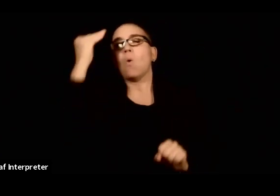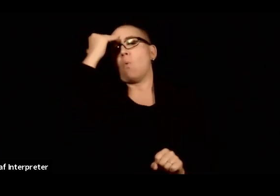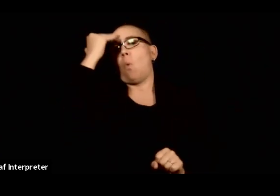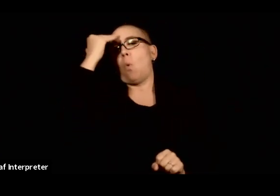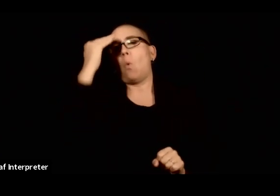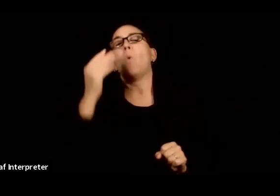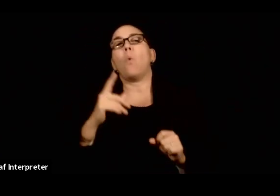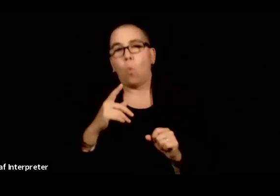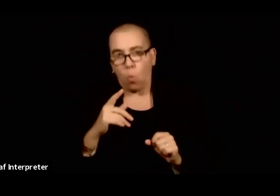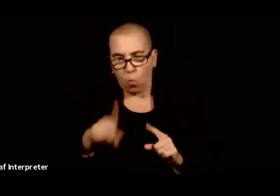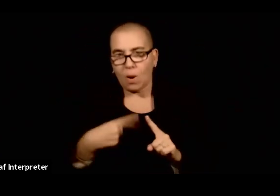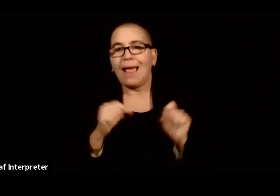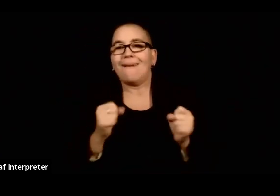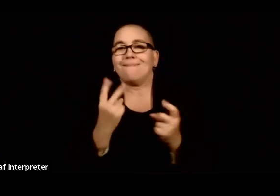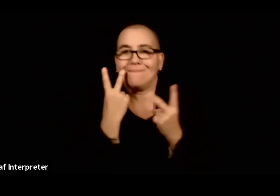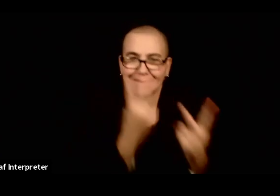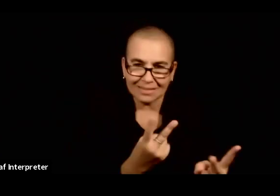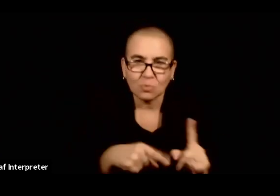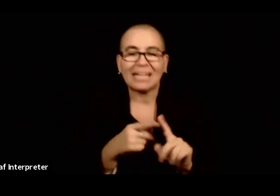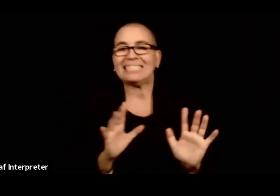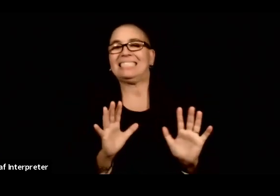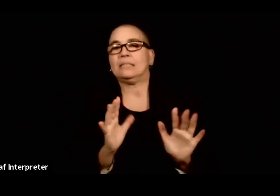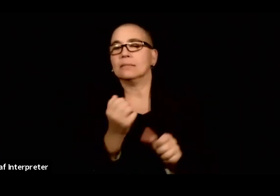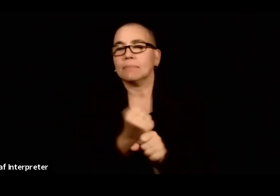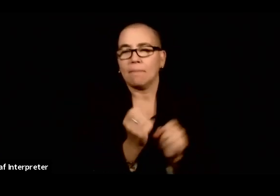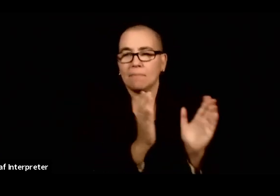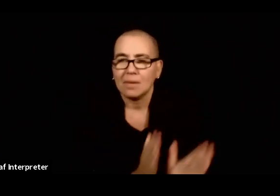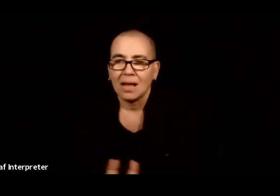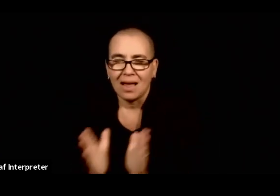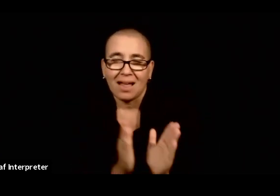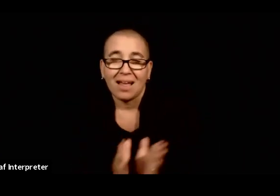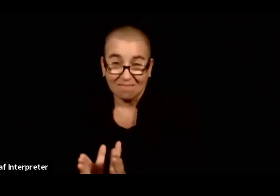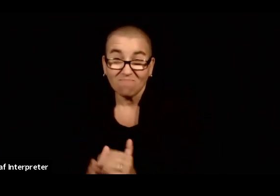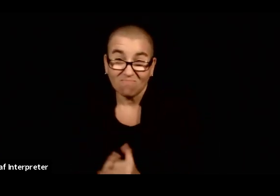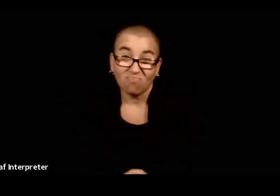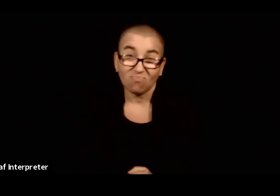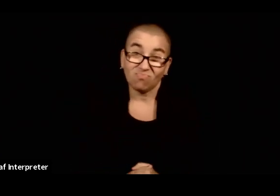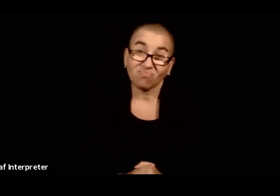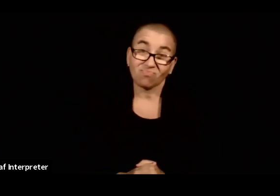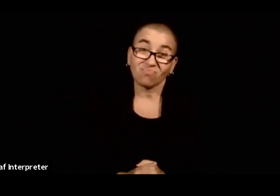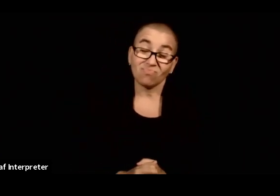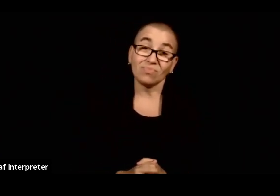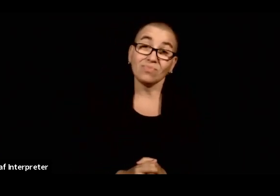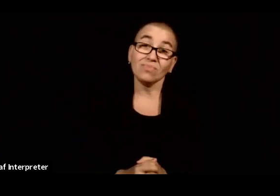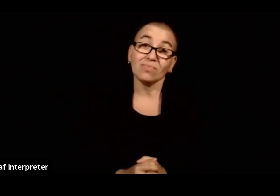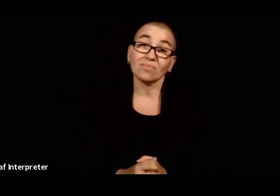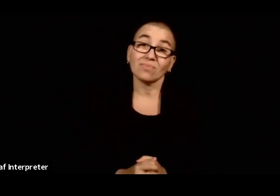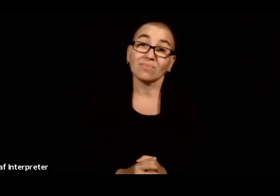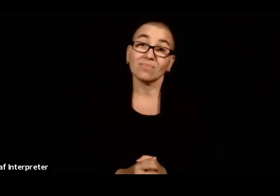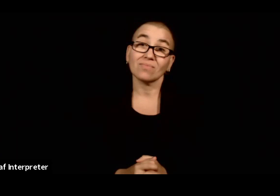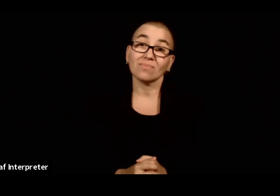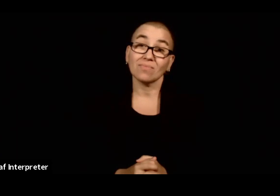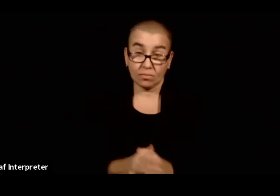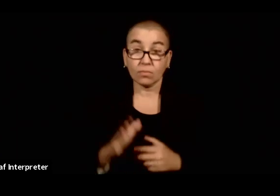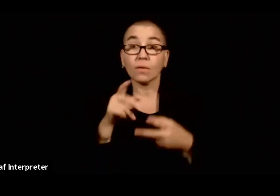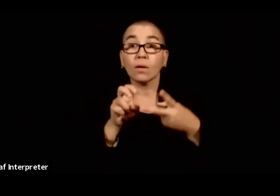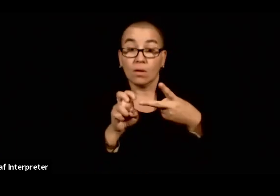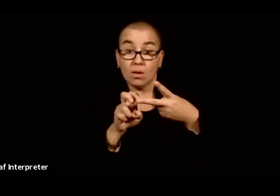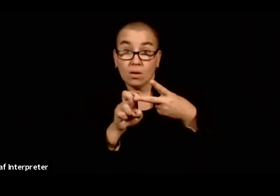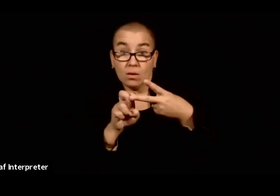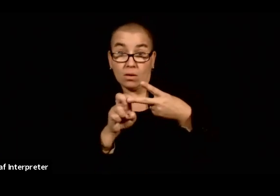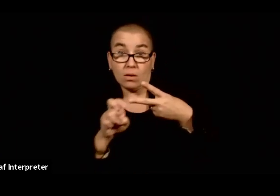testing within a window of time before or after opening, depending on the facility type. Facilities should refer